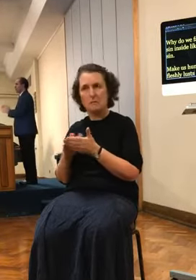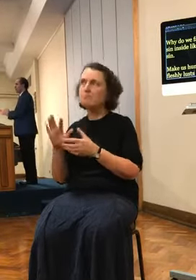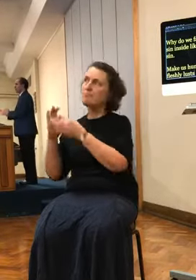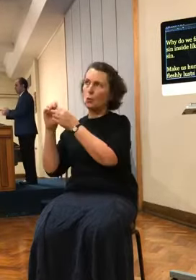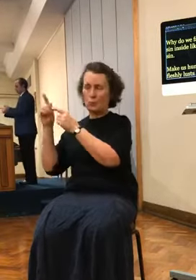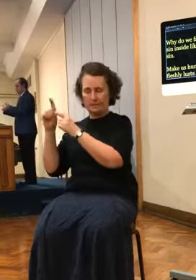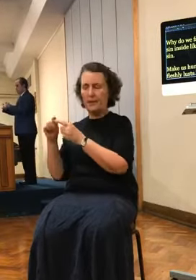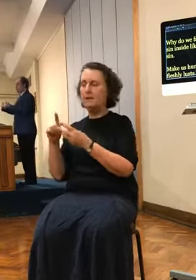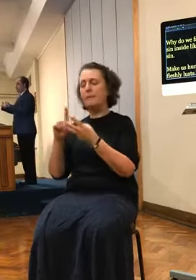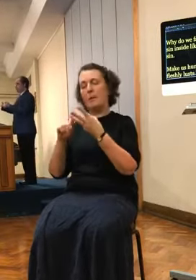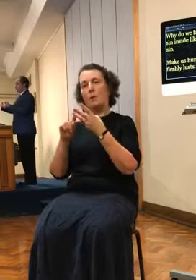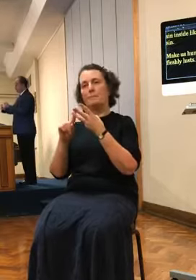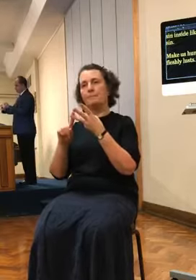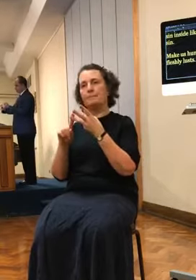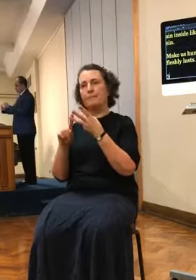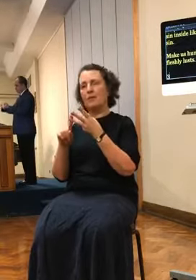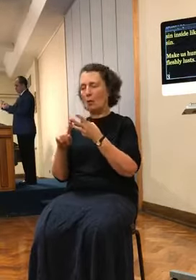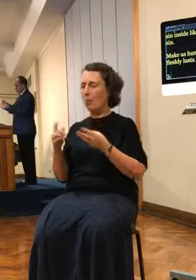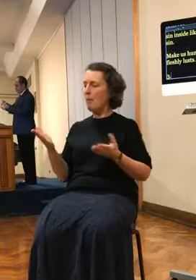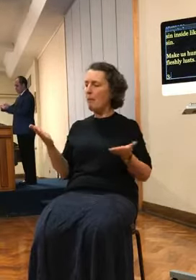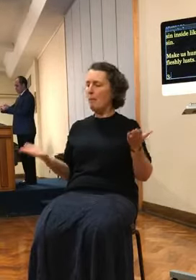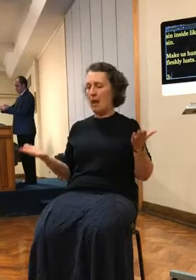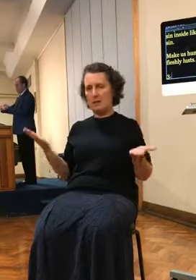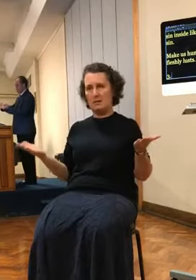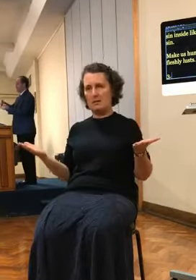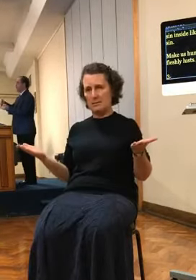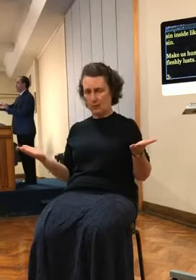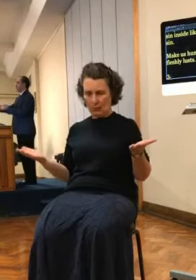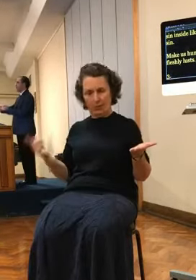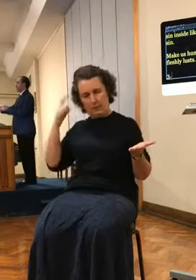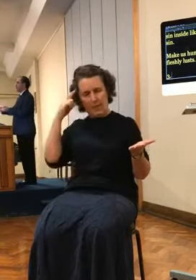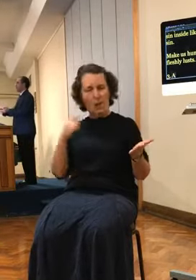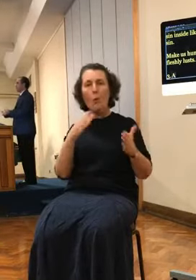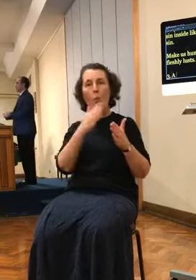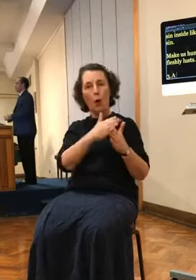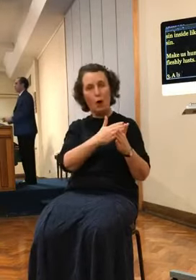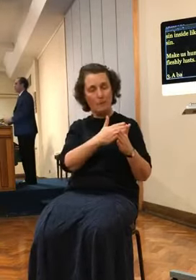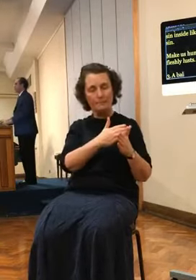Christian life between work, church, and family.